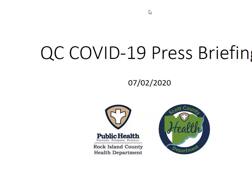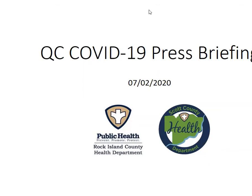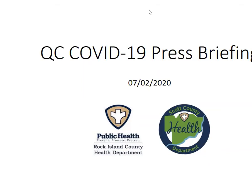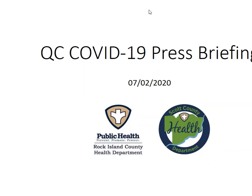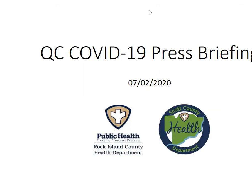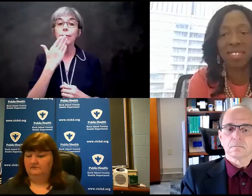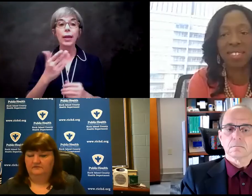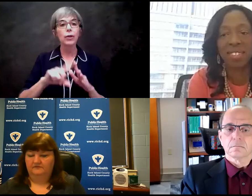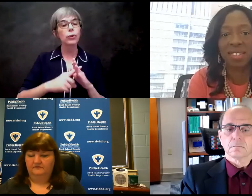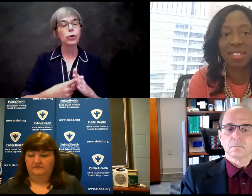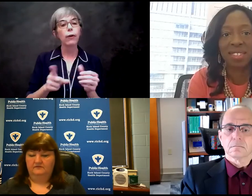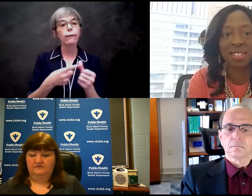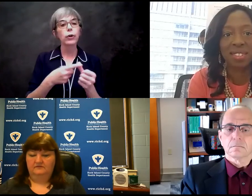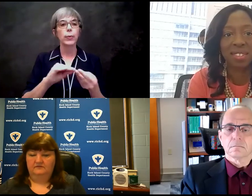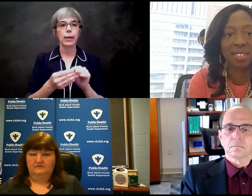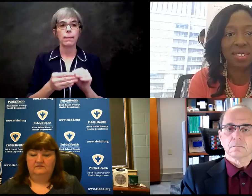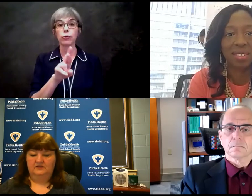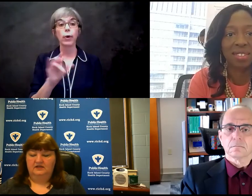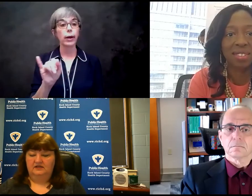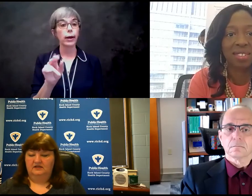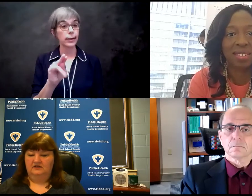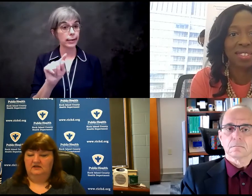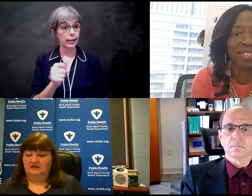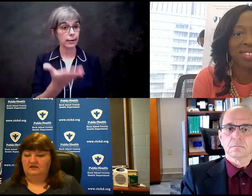start off with the Rock Island County numbers, please.